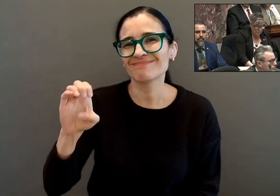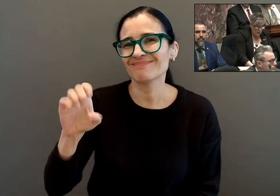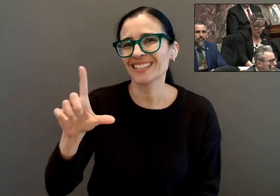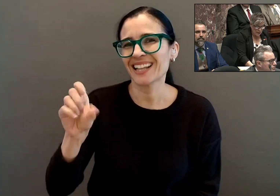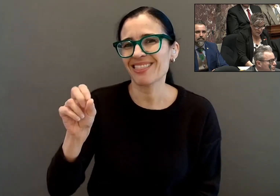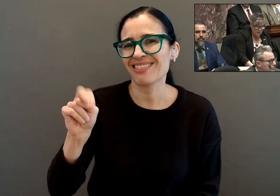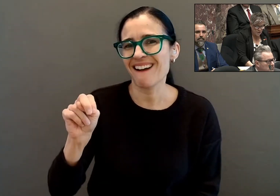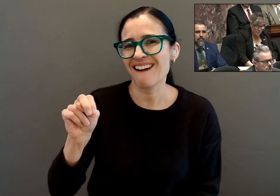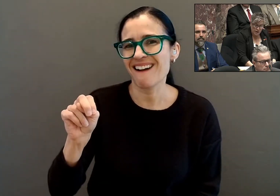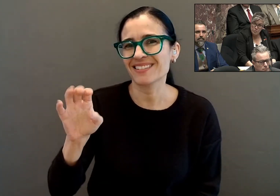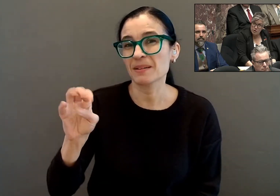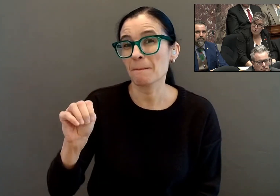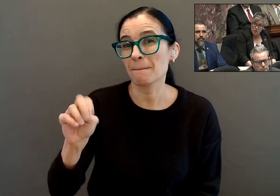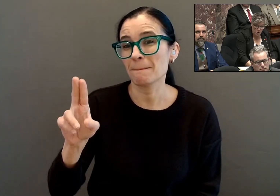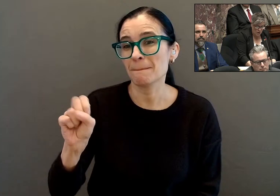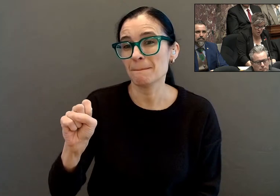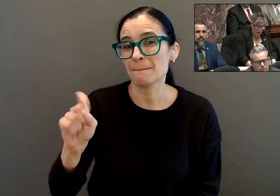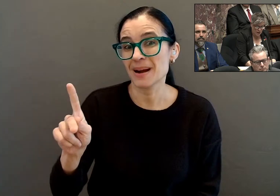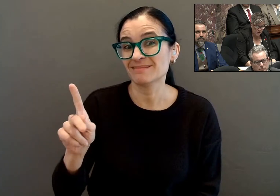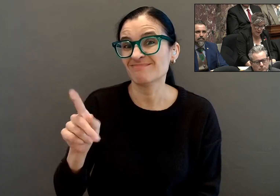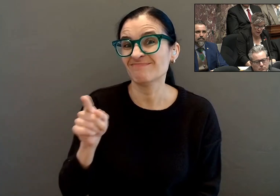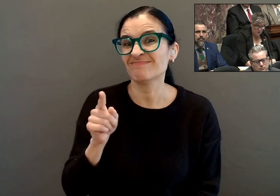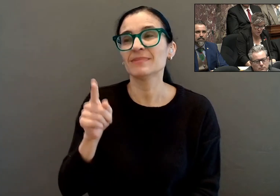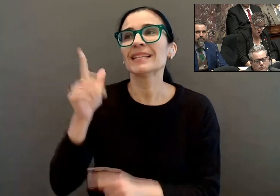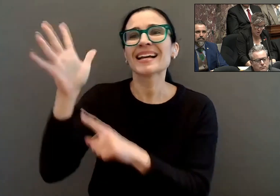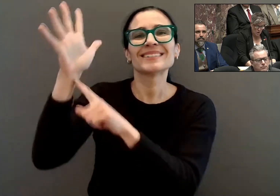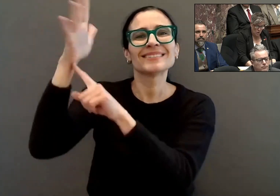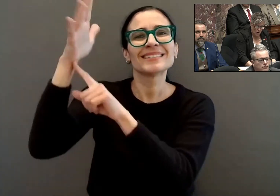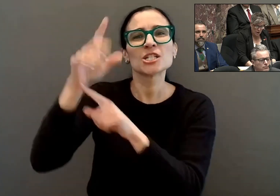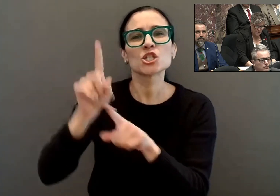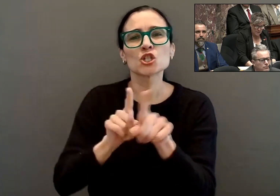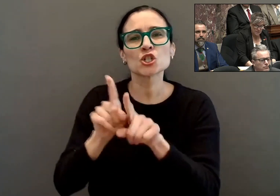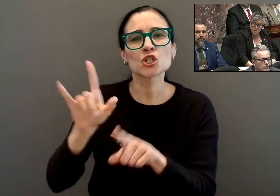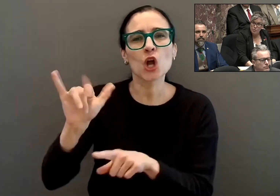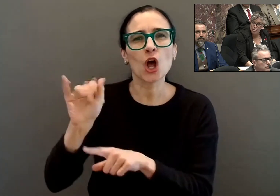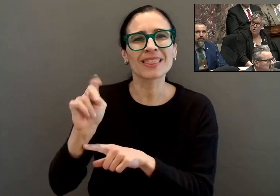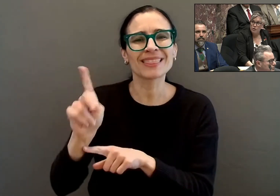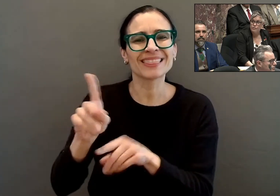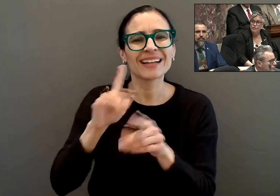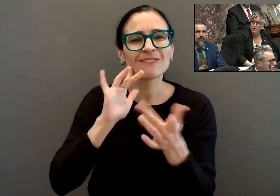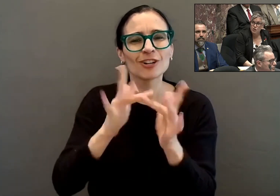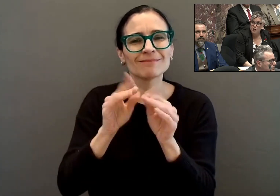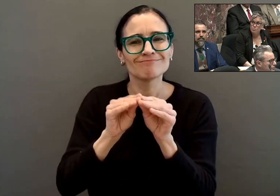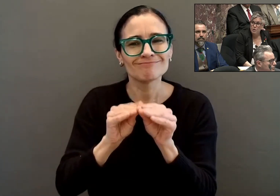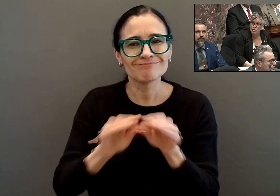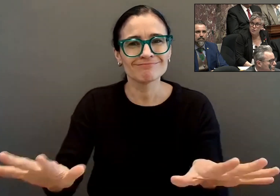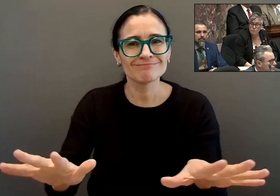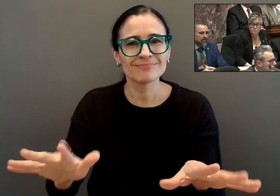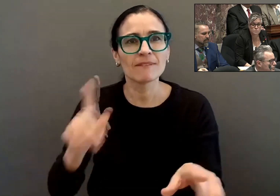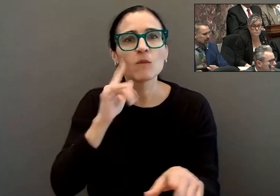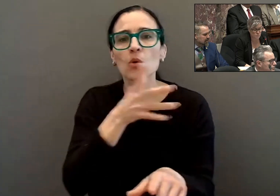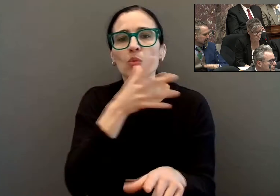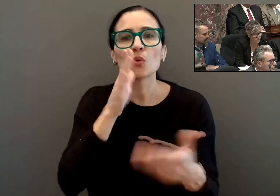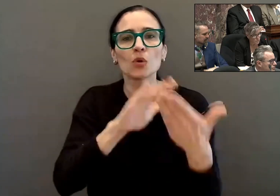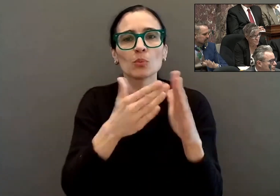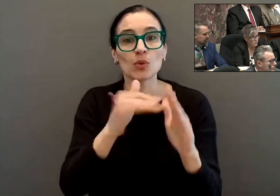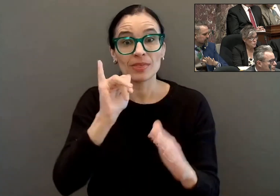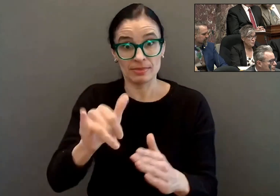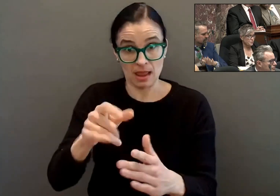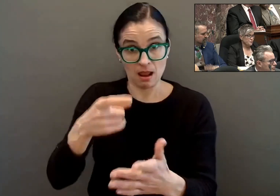communities. Is the $5 million contract cancelled, or is it still part of the budget?